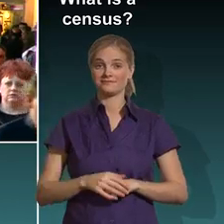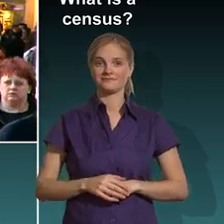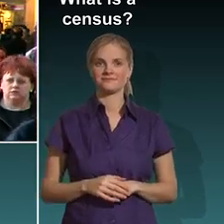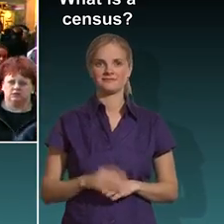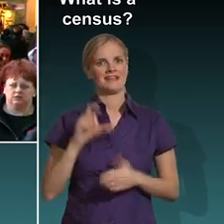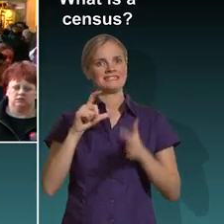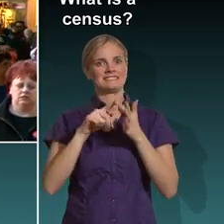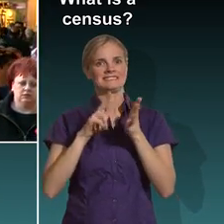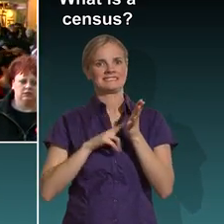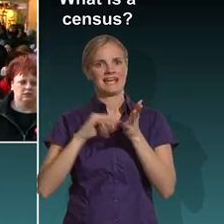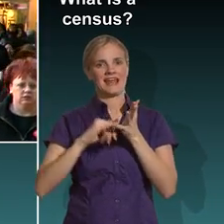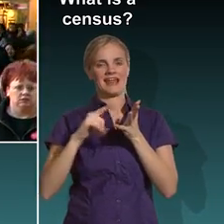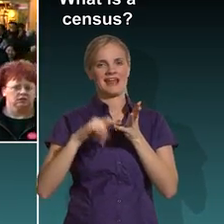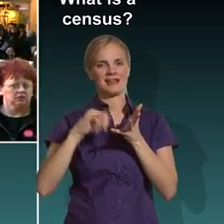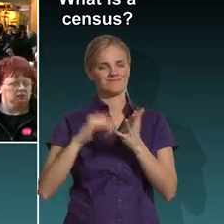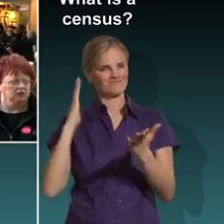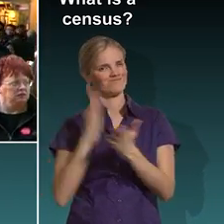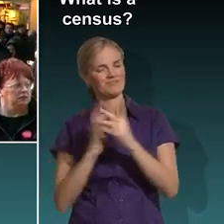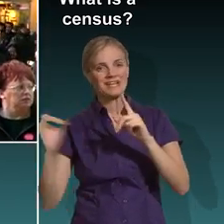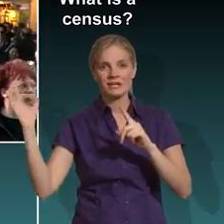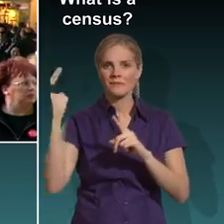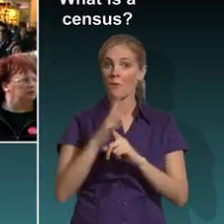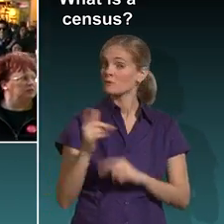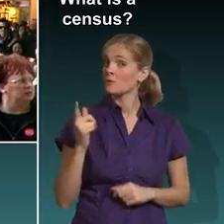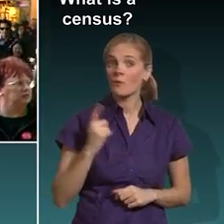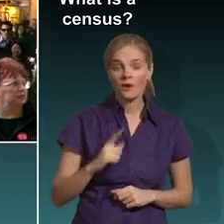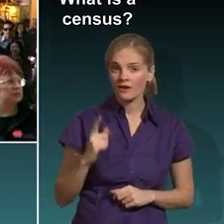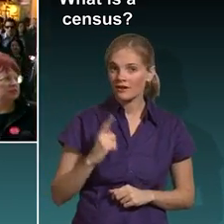This census is really important.